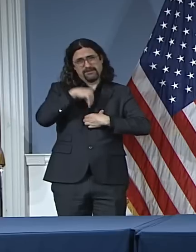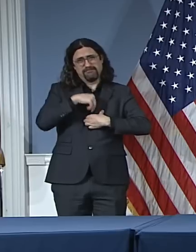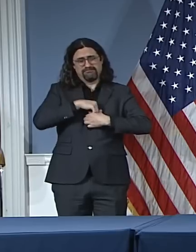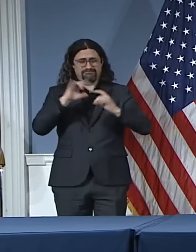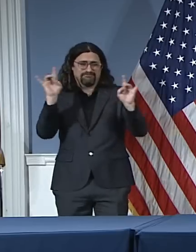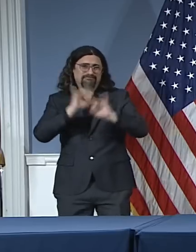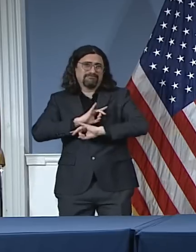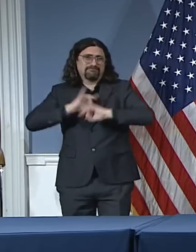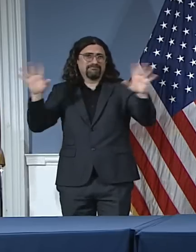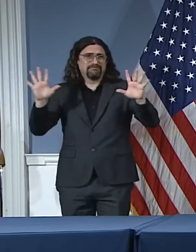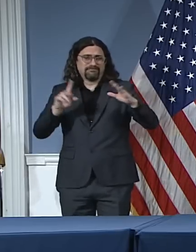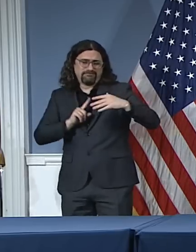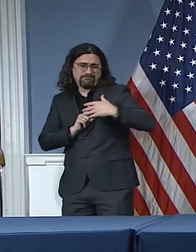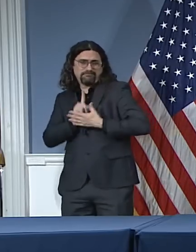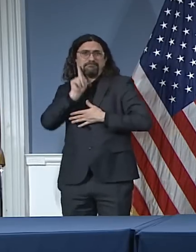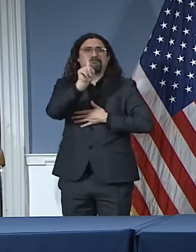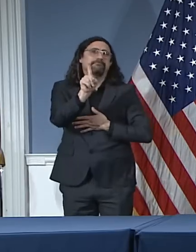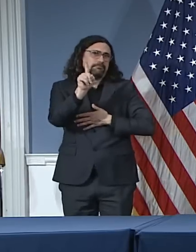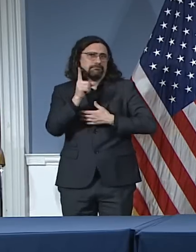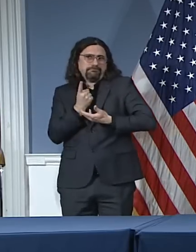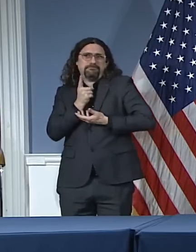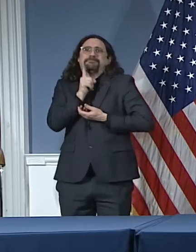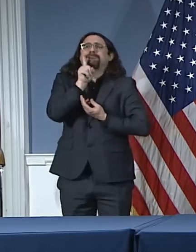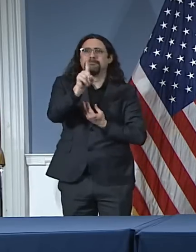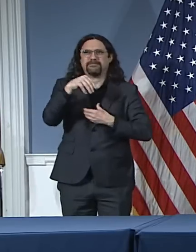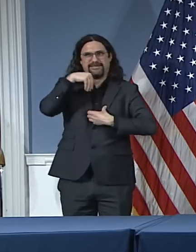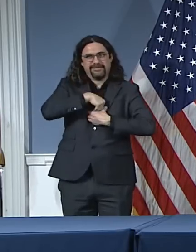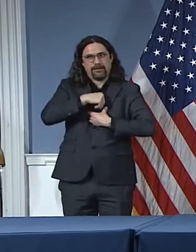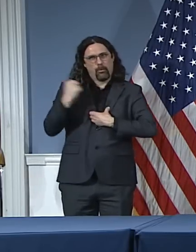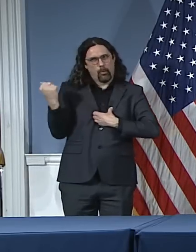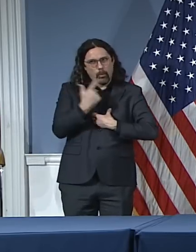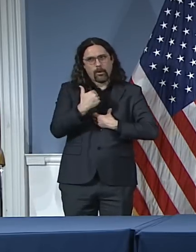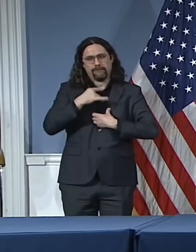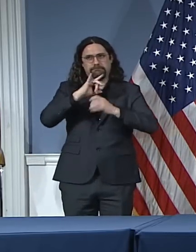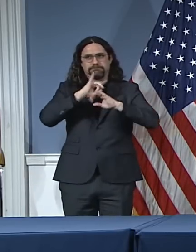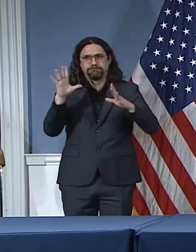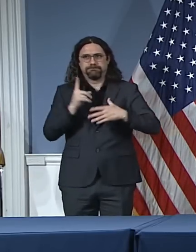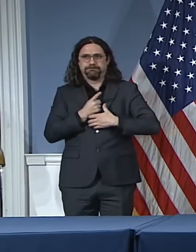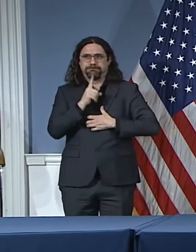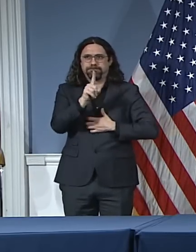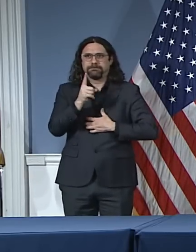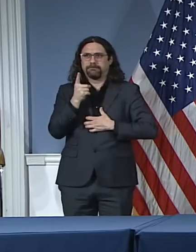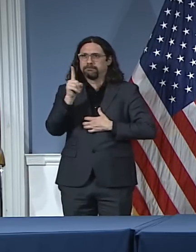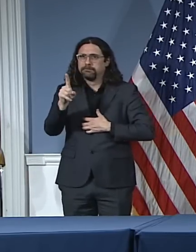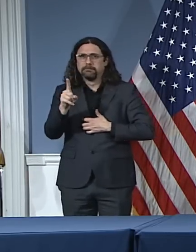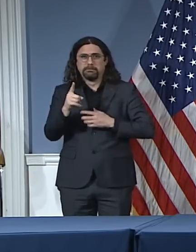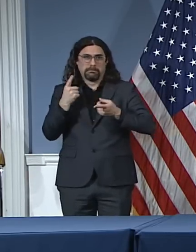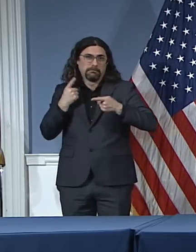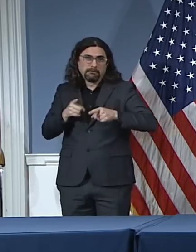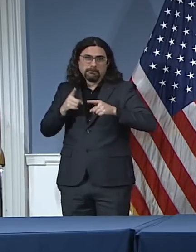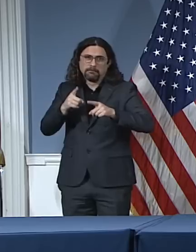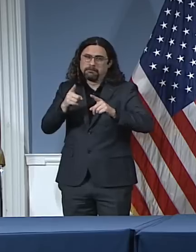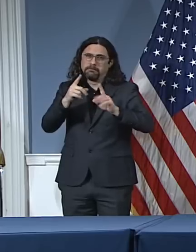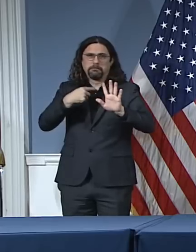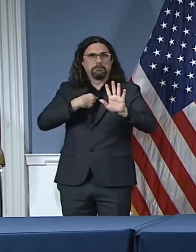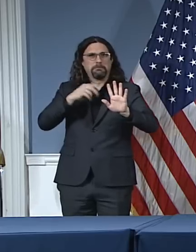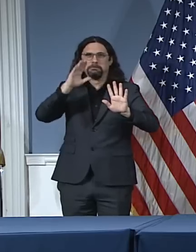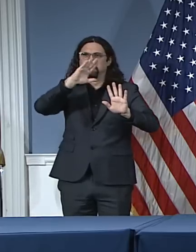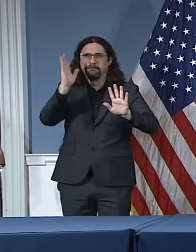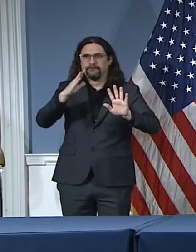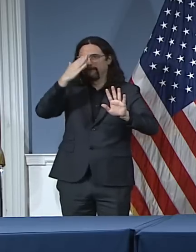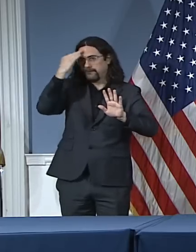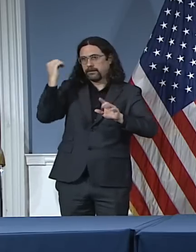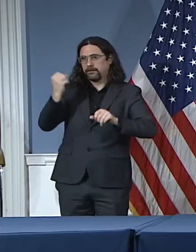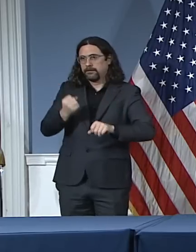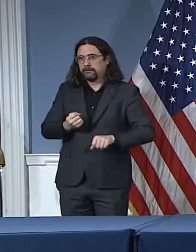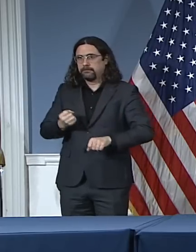City Police Department has not been forgotten, but there is so much more that they've picked up in the last couple of weeks. Just most recently, in the last couple of days,